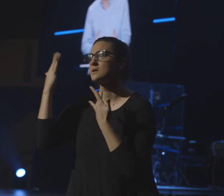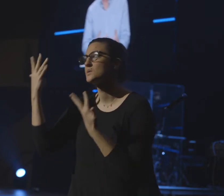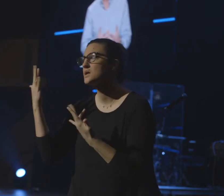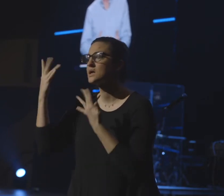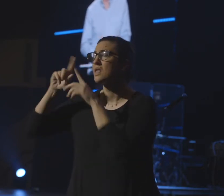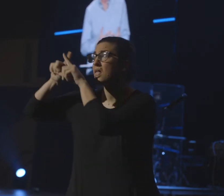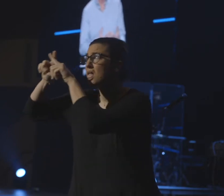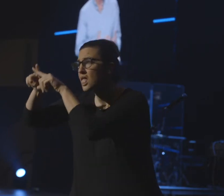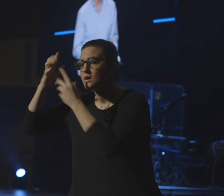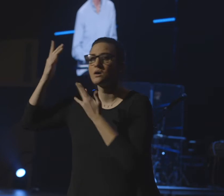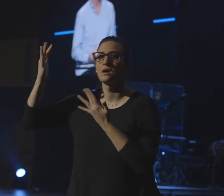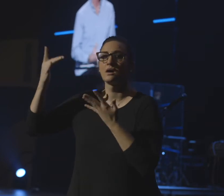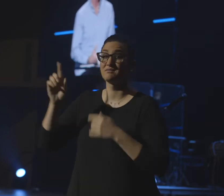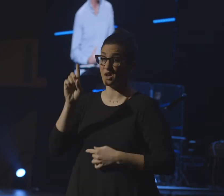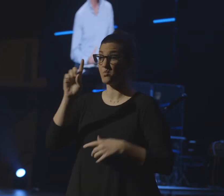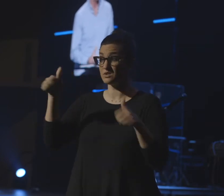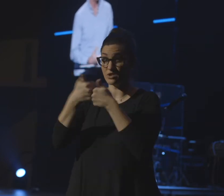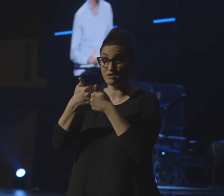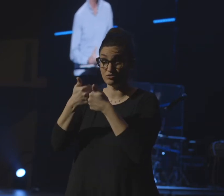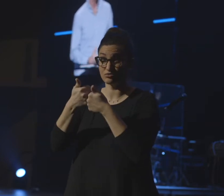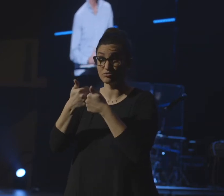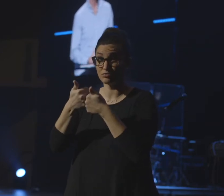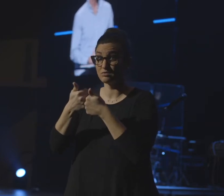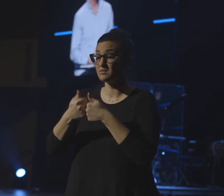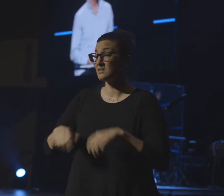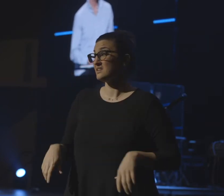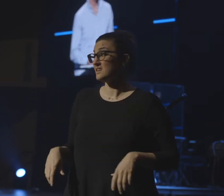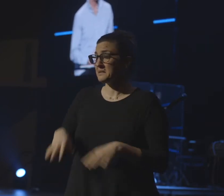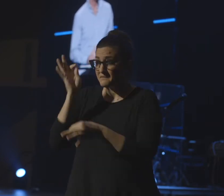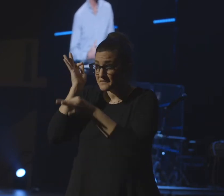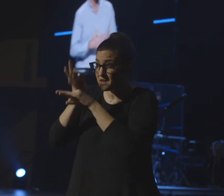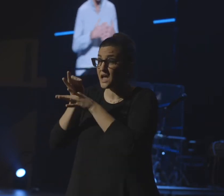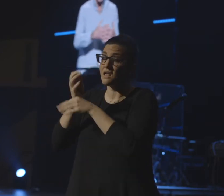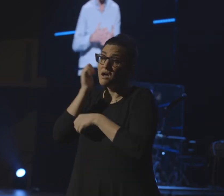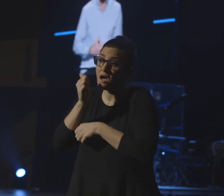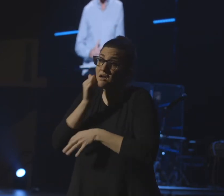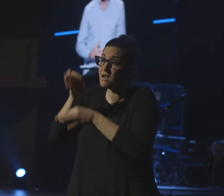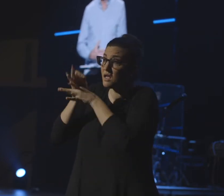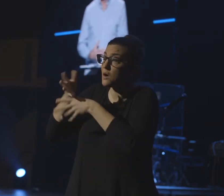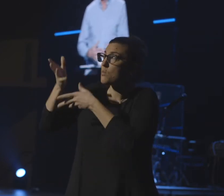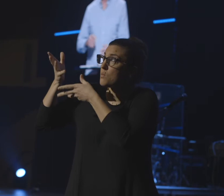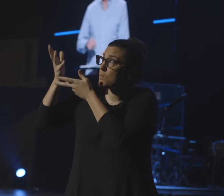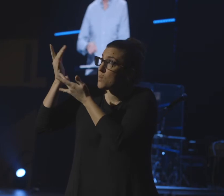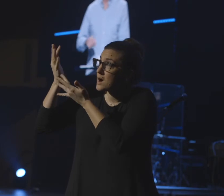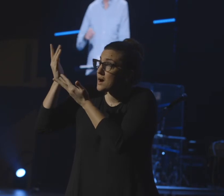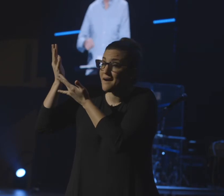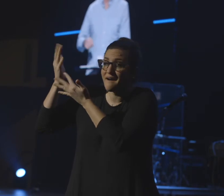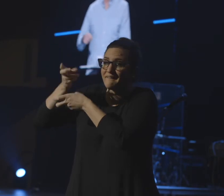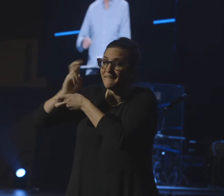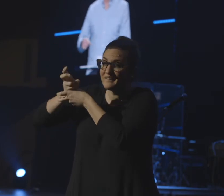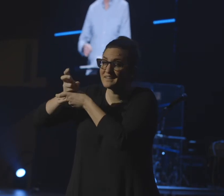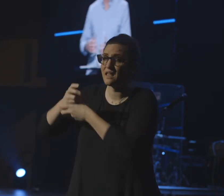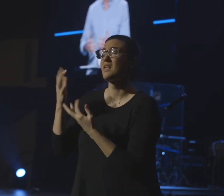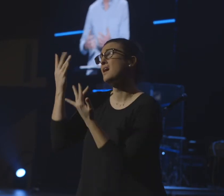problems, challenges of faith, the life of faith, is waiting on God. And one of the great temptations in